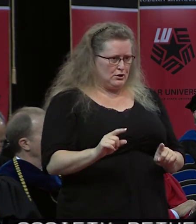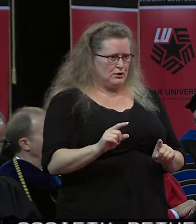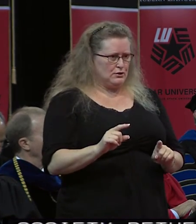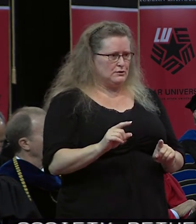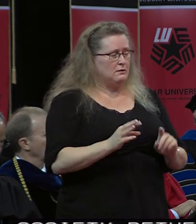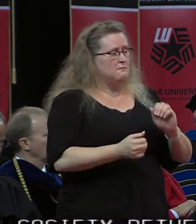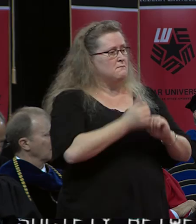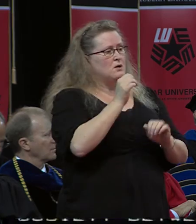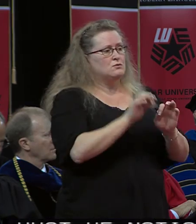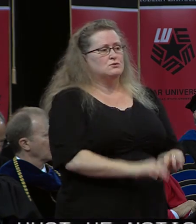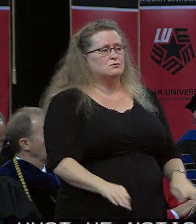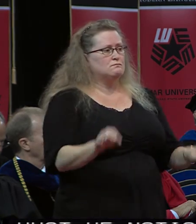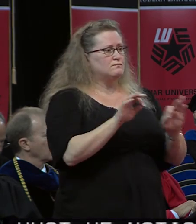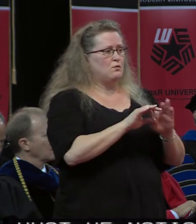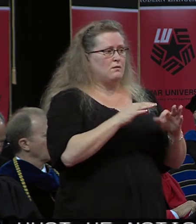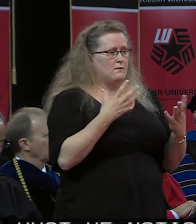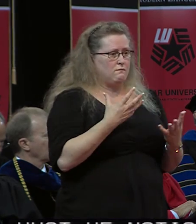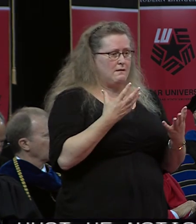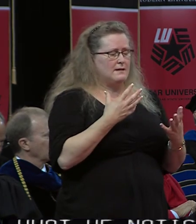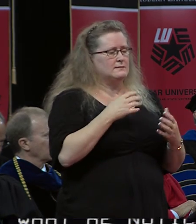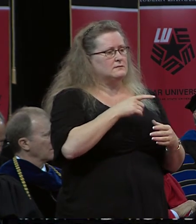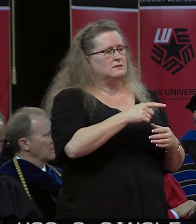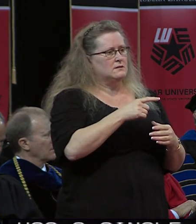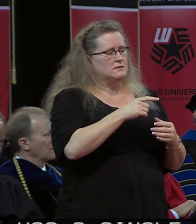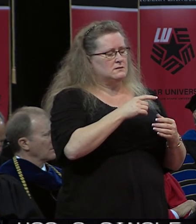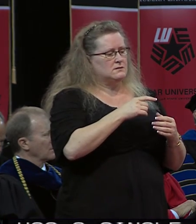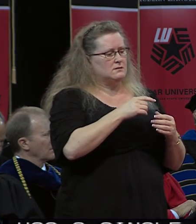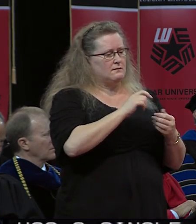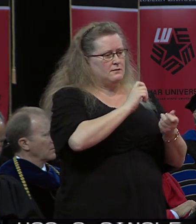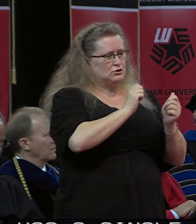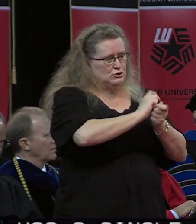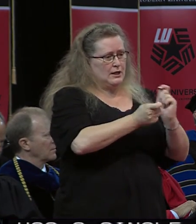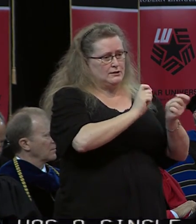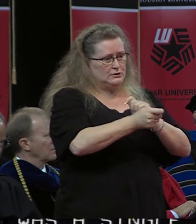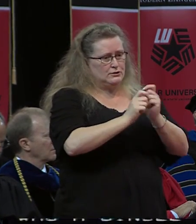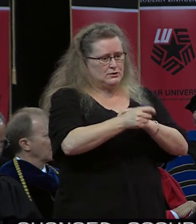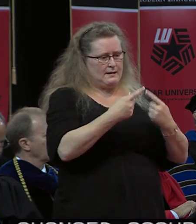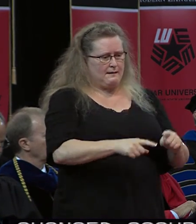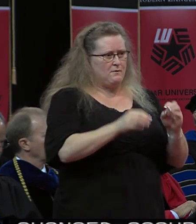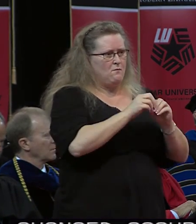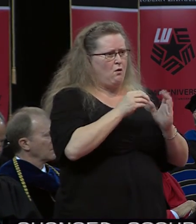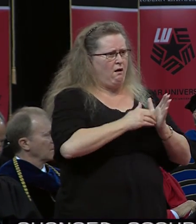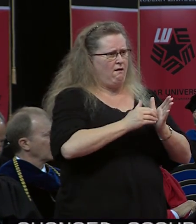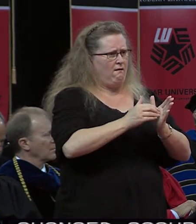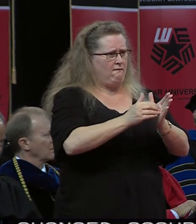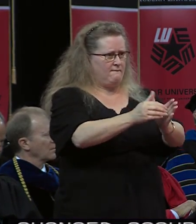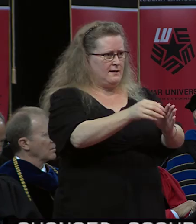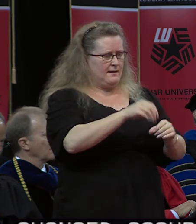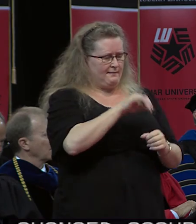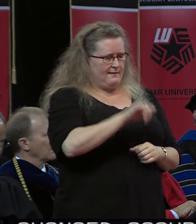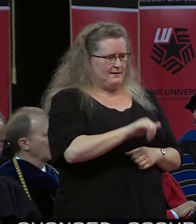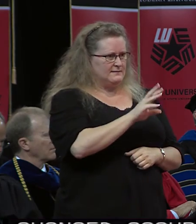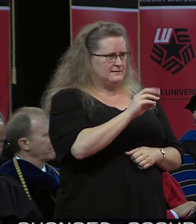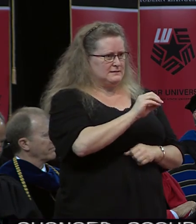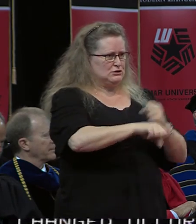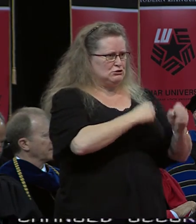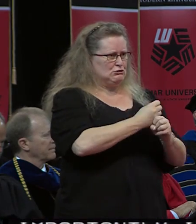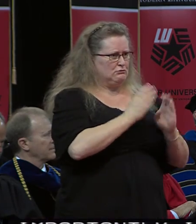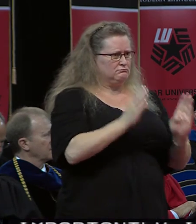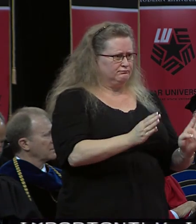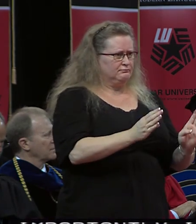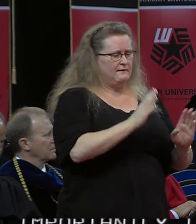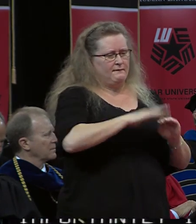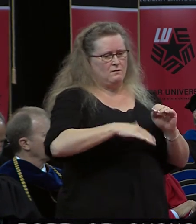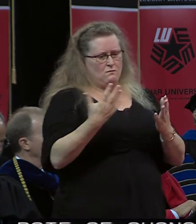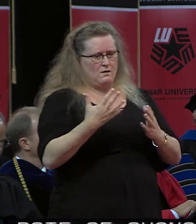most importantly, it was the increasing rate of change that was evident in that 60 years and obviously what we're seeing now. Here's his